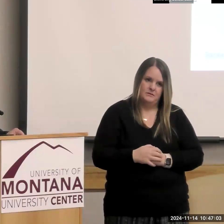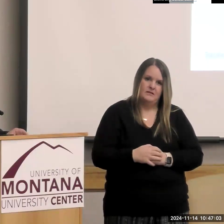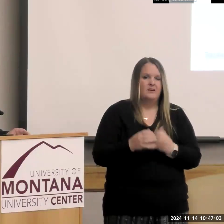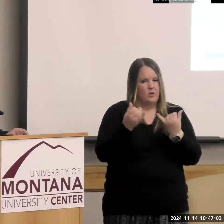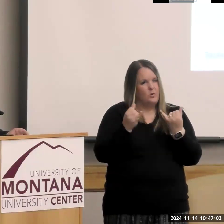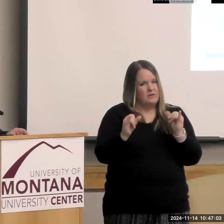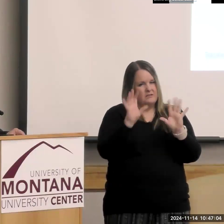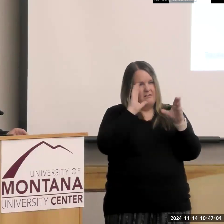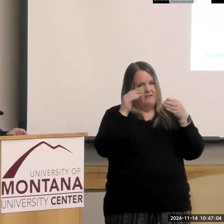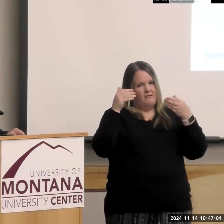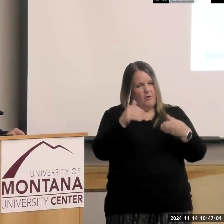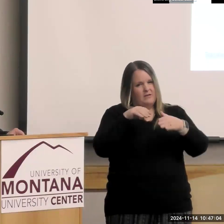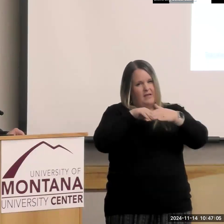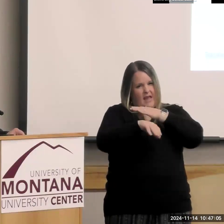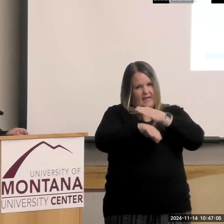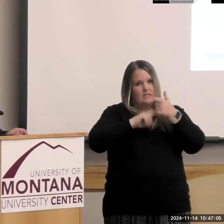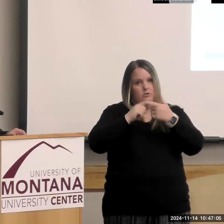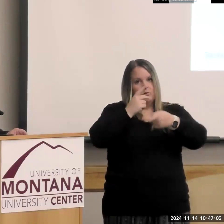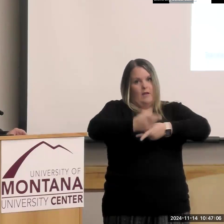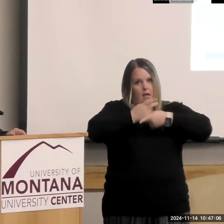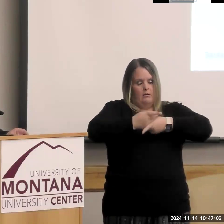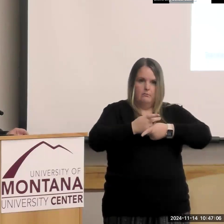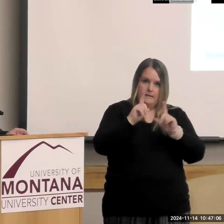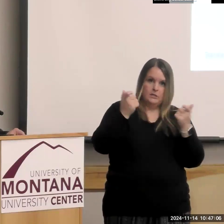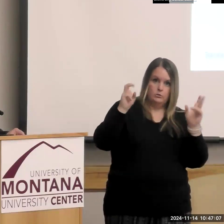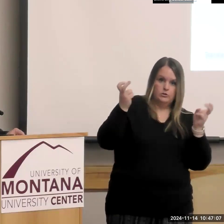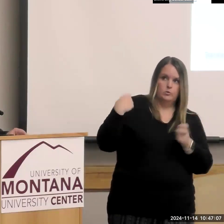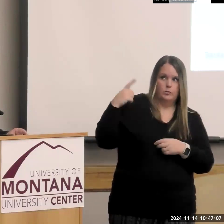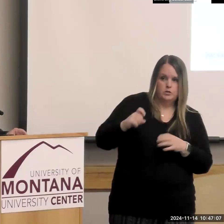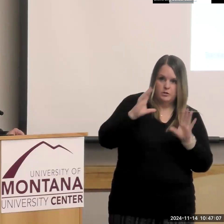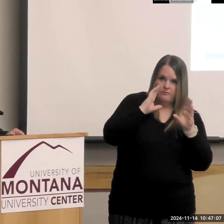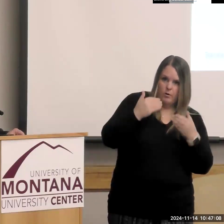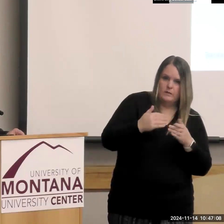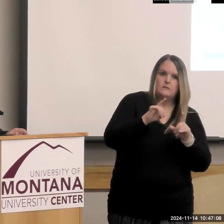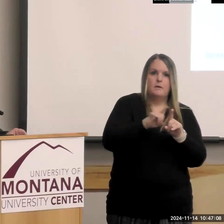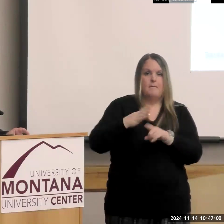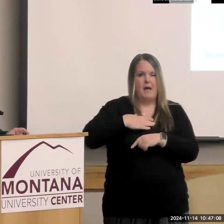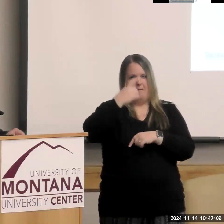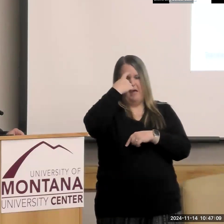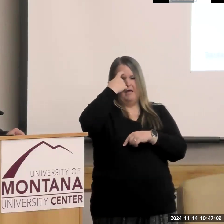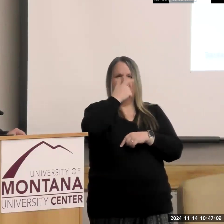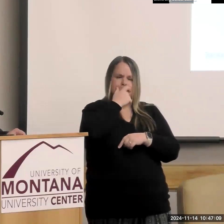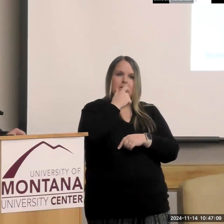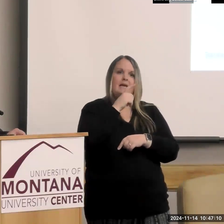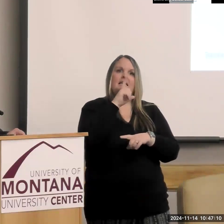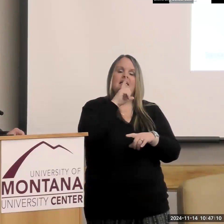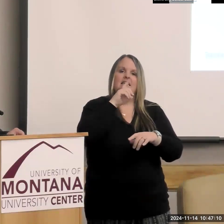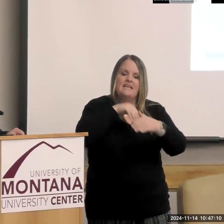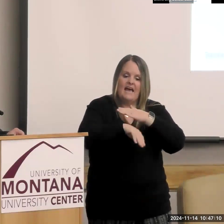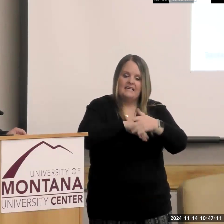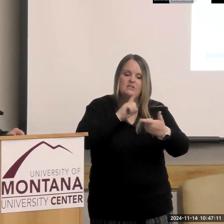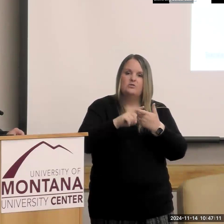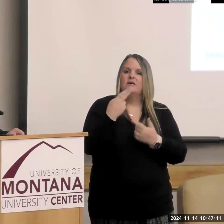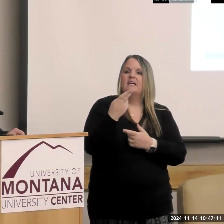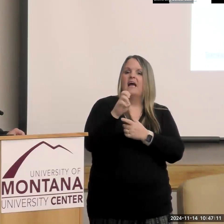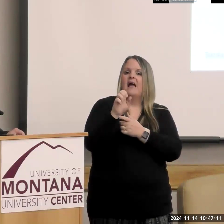focused on access to care. It's a huge issue. I'm not saying we shouldn't focus on it, but it's in my mind, it's access to health.